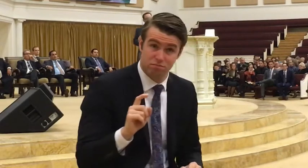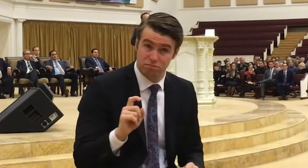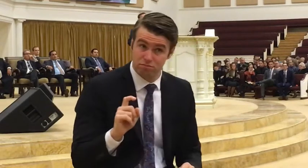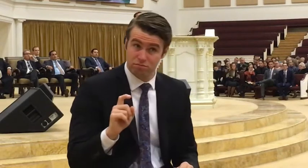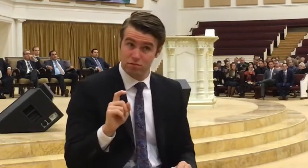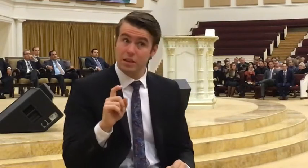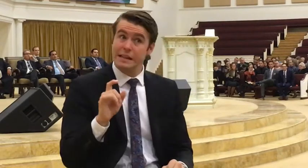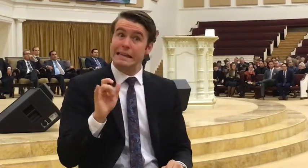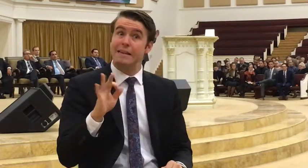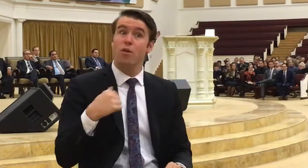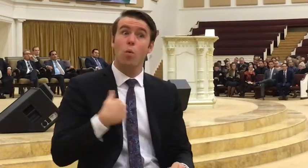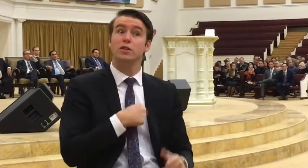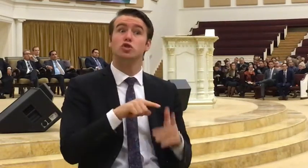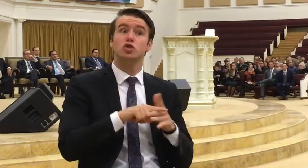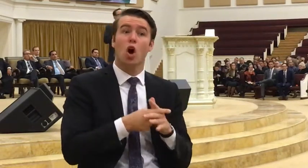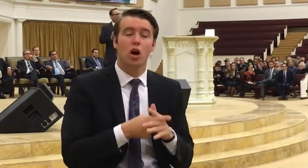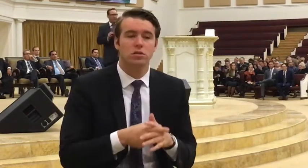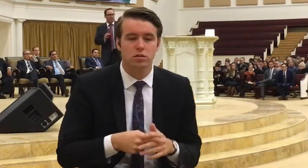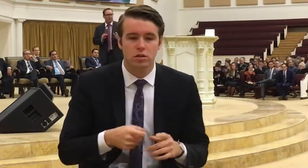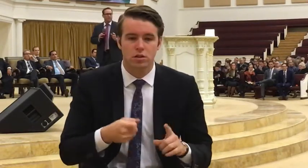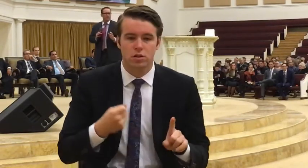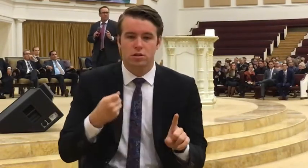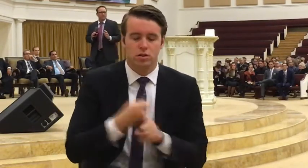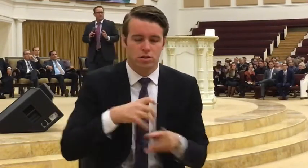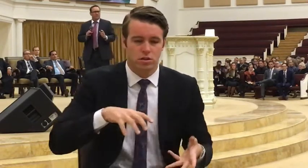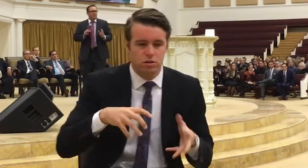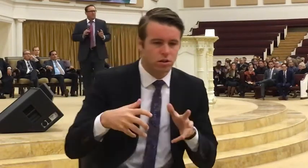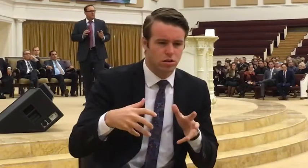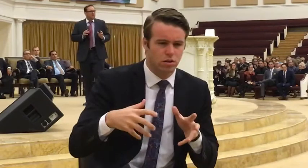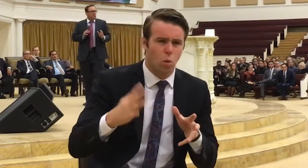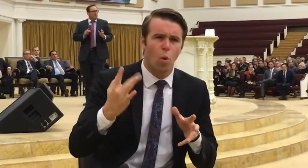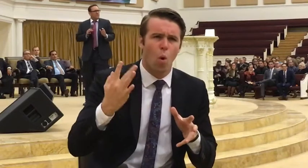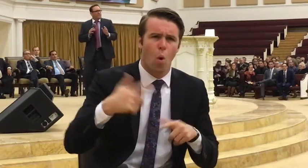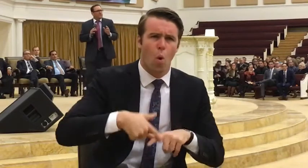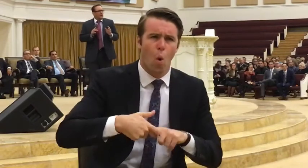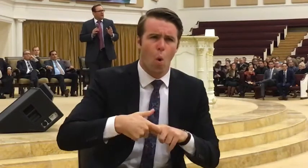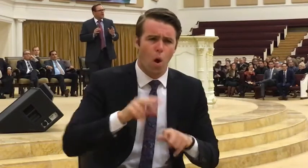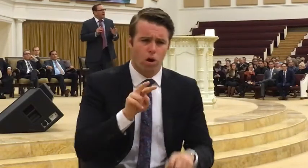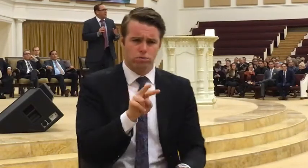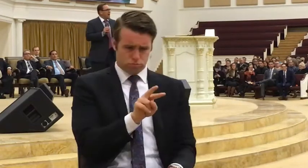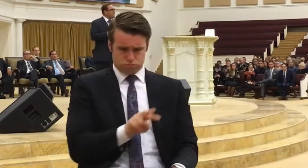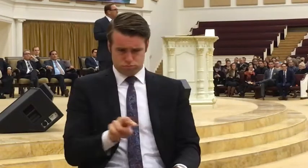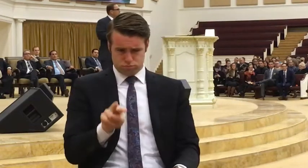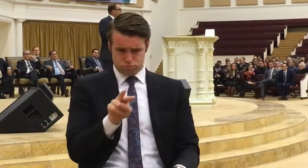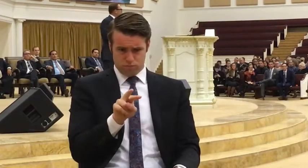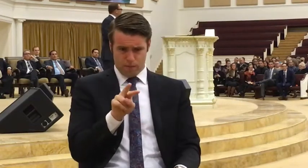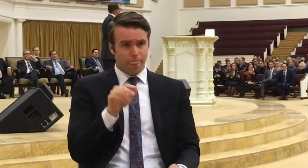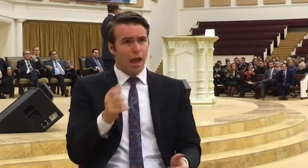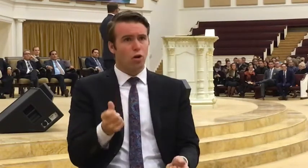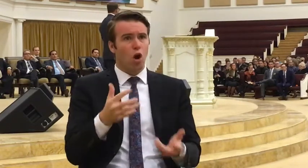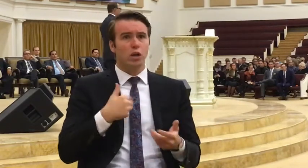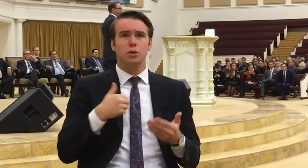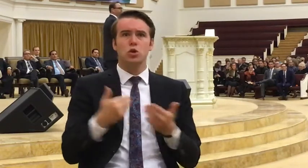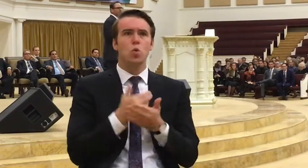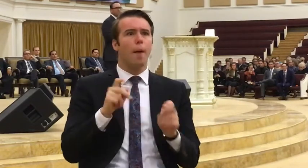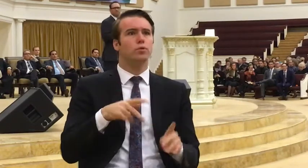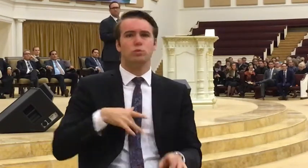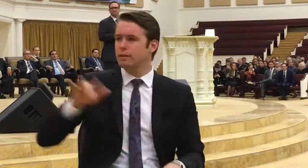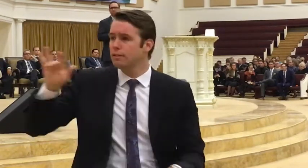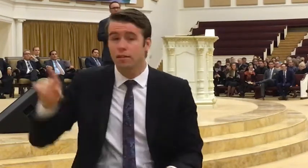We started looking at every setback as a setup. What if we started looking, God, you're in here somewhere.